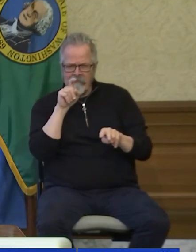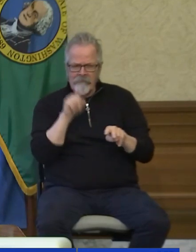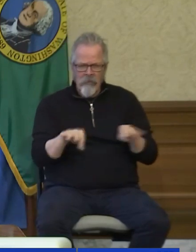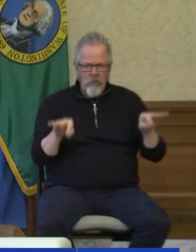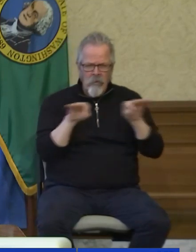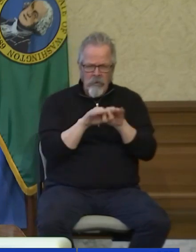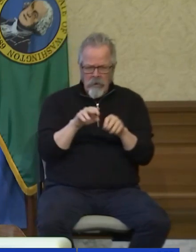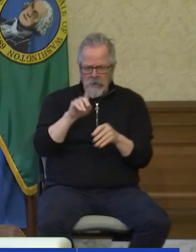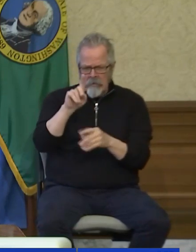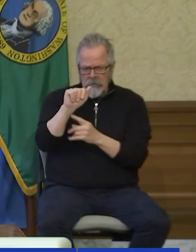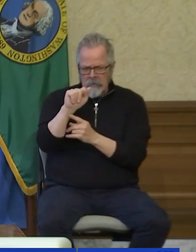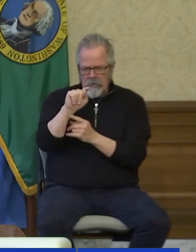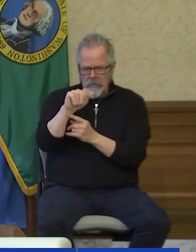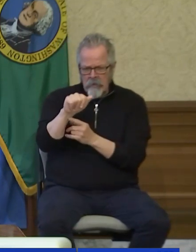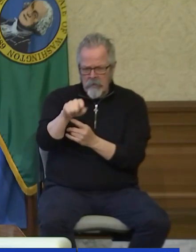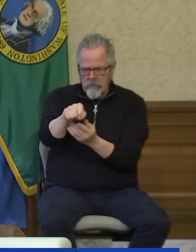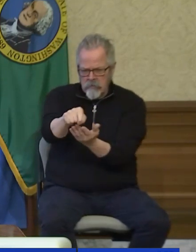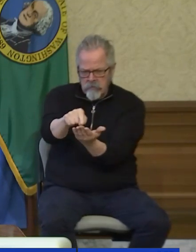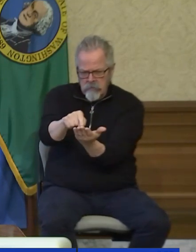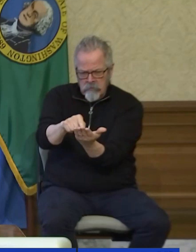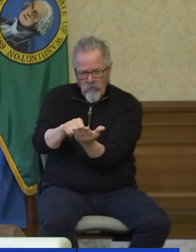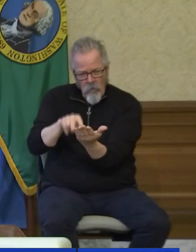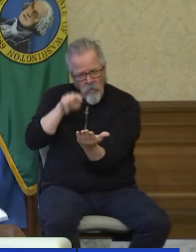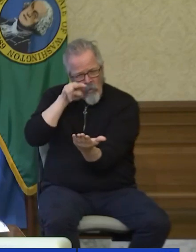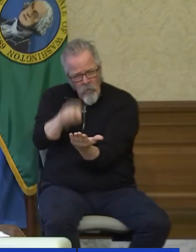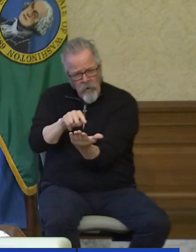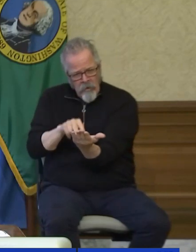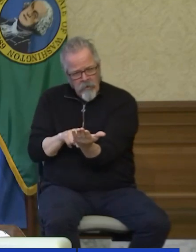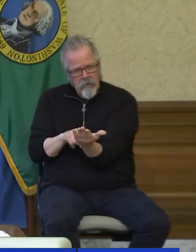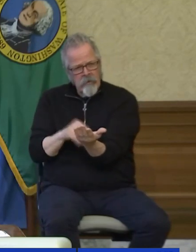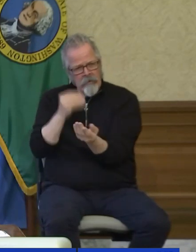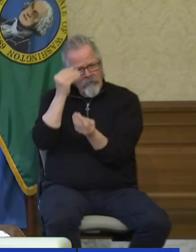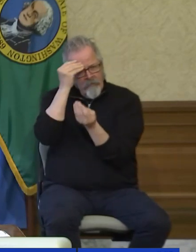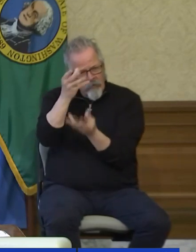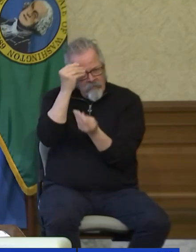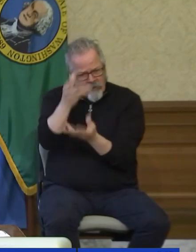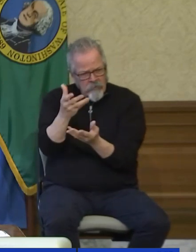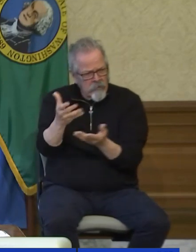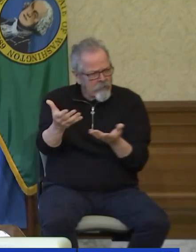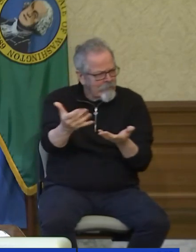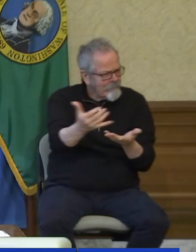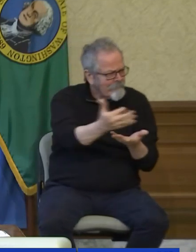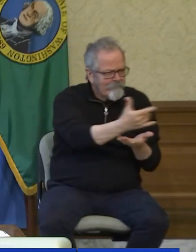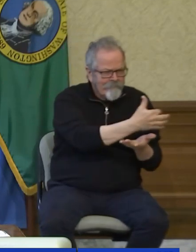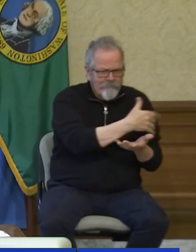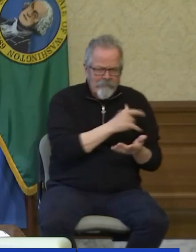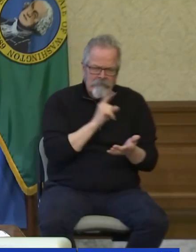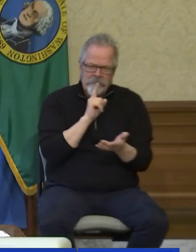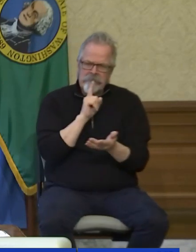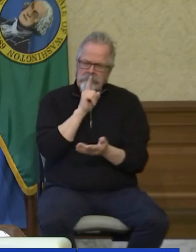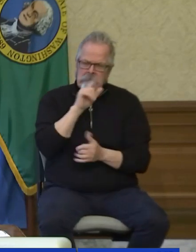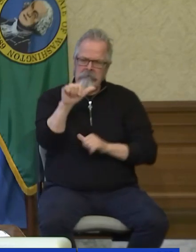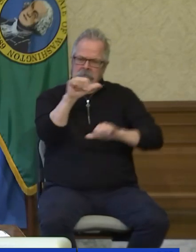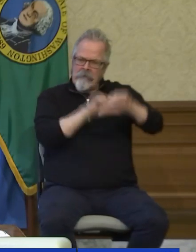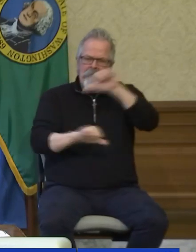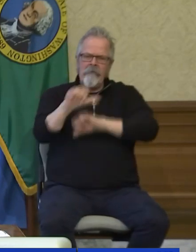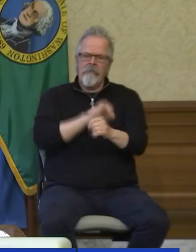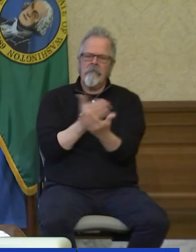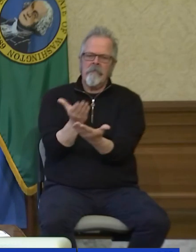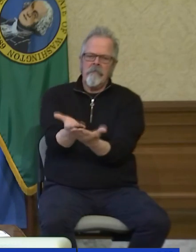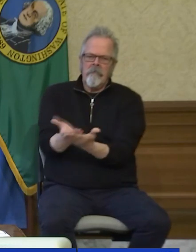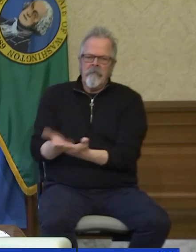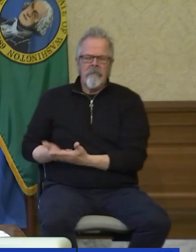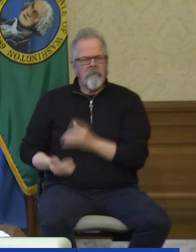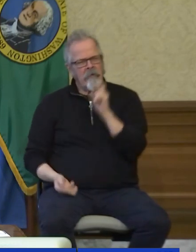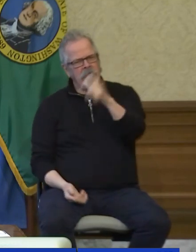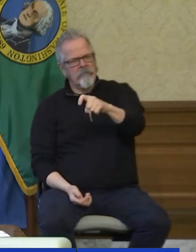it shows is that the infections have peaked at a certain level. This is for King County. This